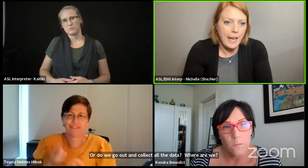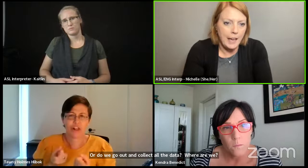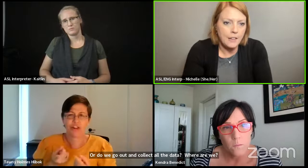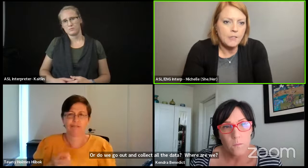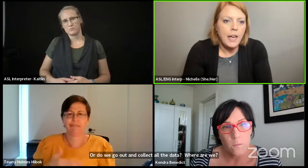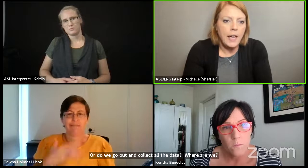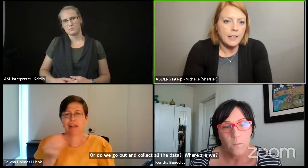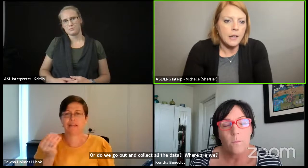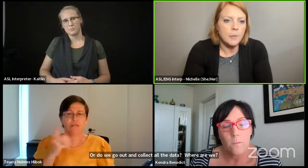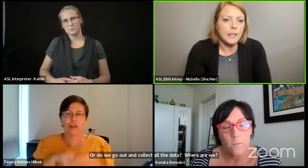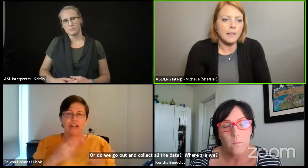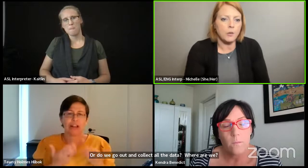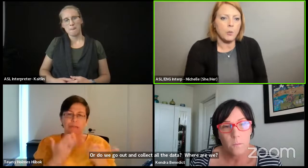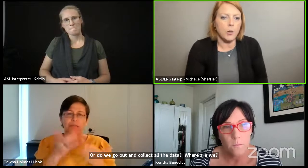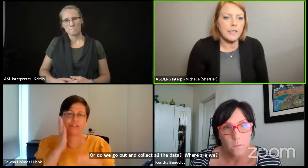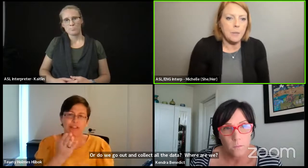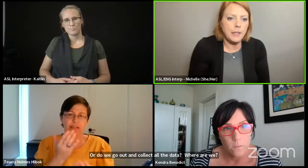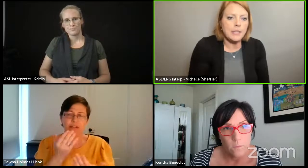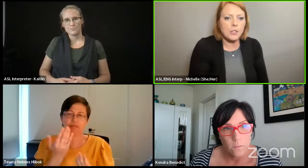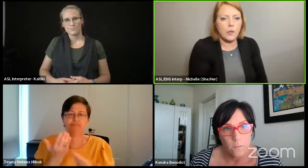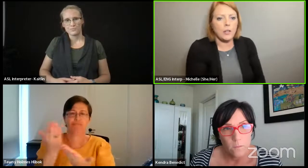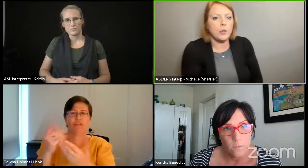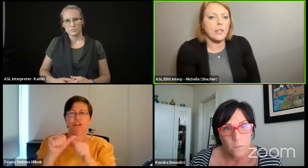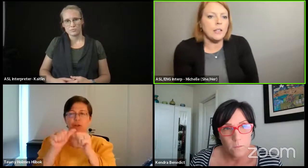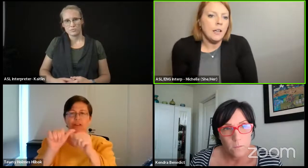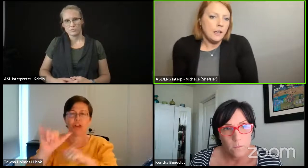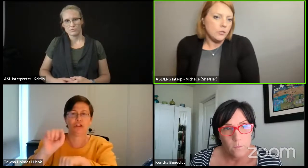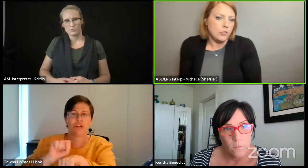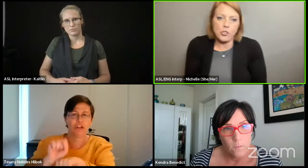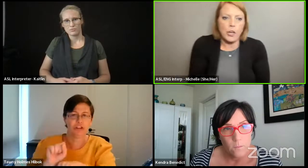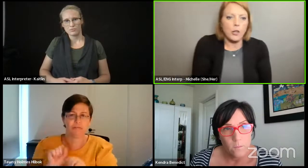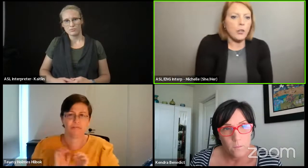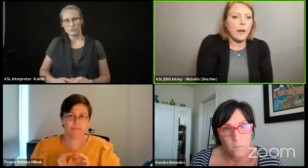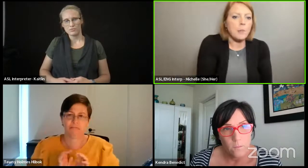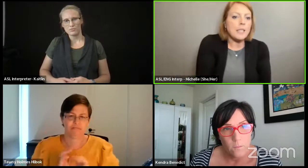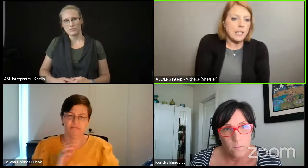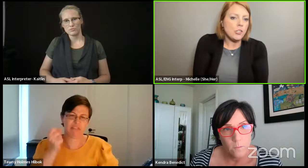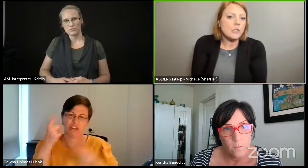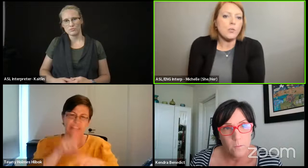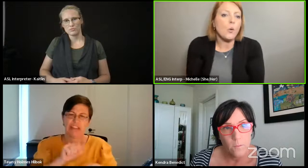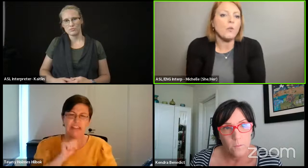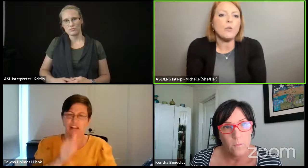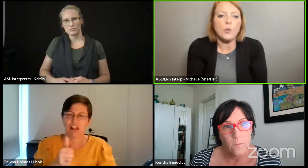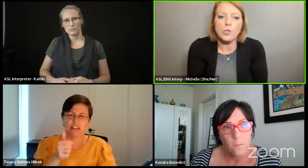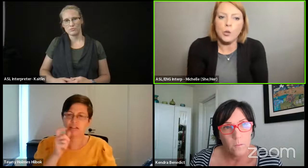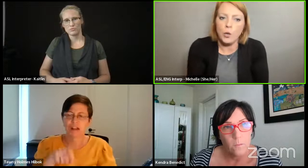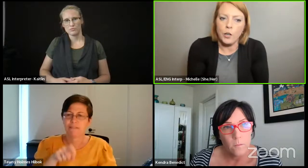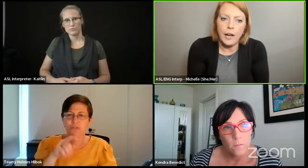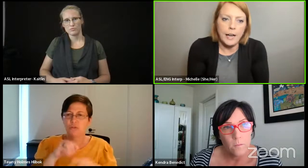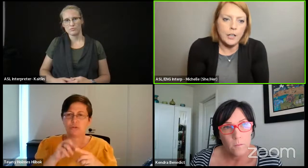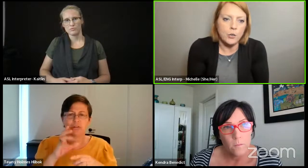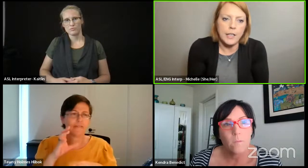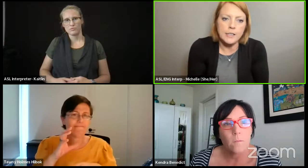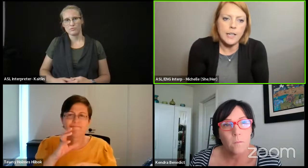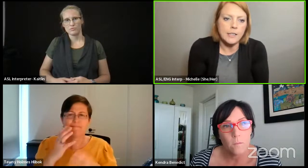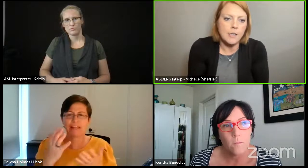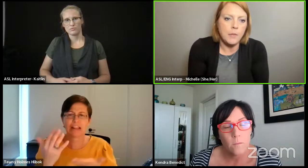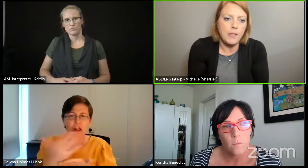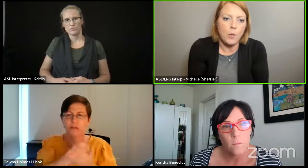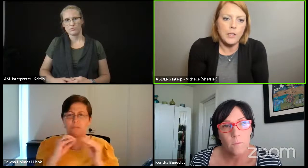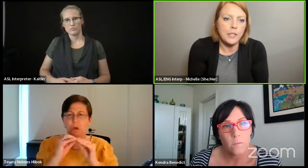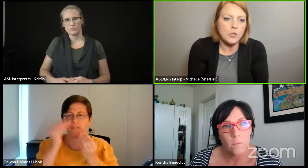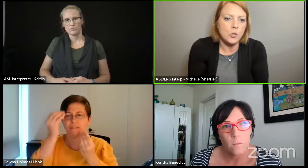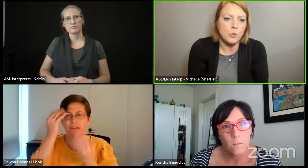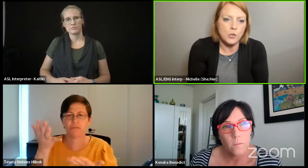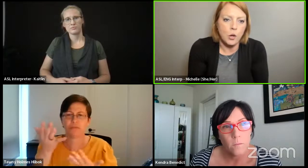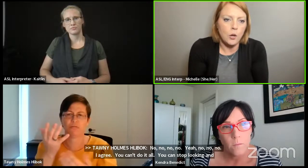information we have and complete the report template so that you can share your recommendations for future work. I agree. It's not something